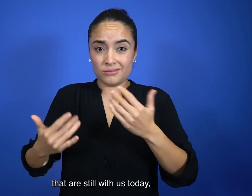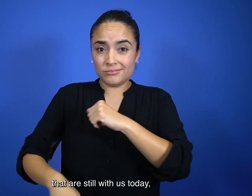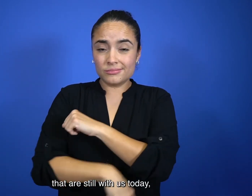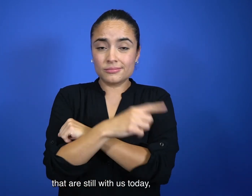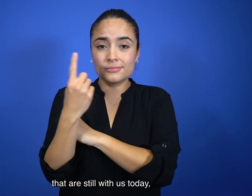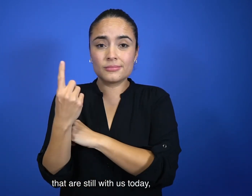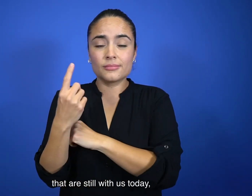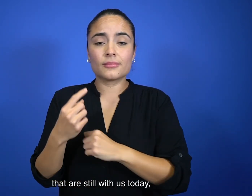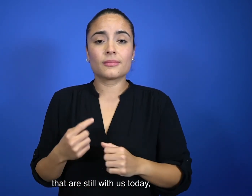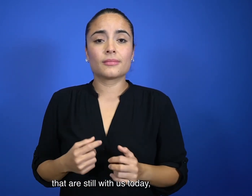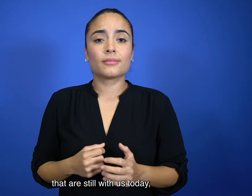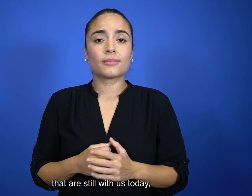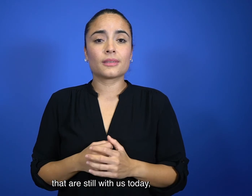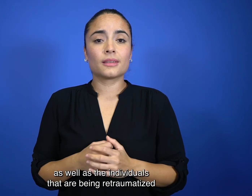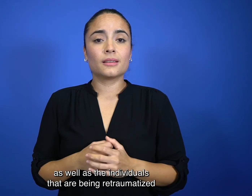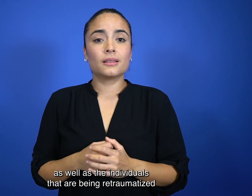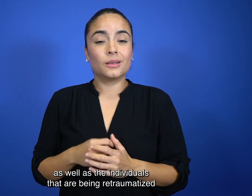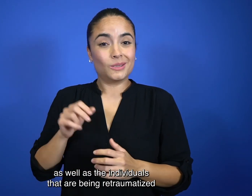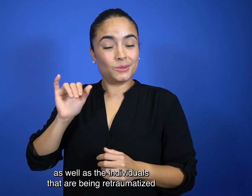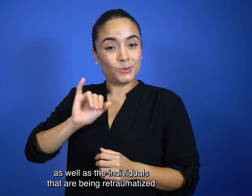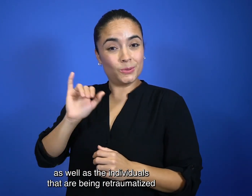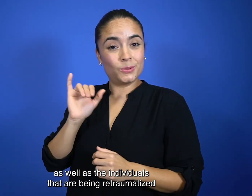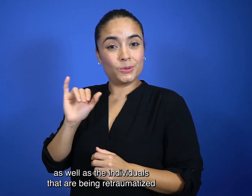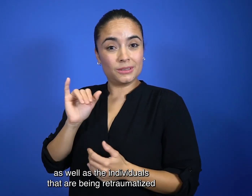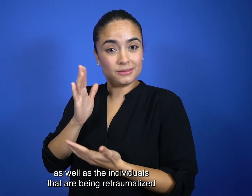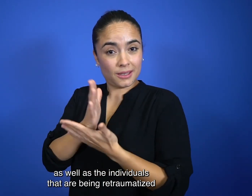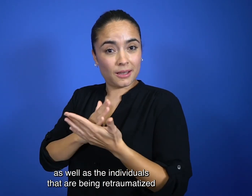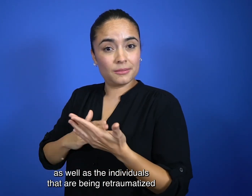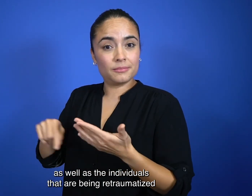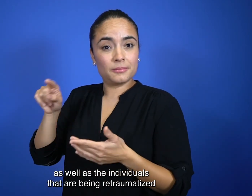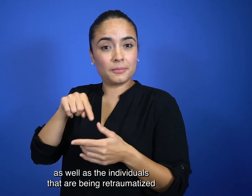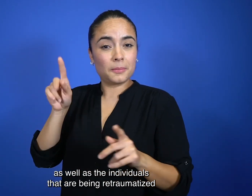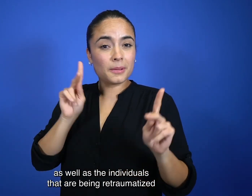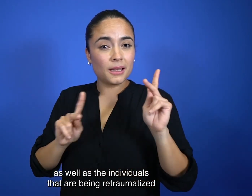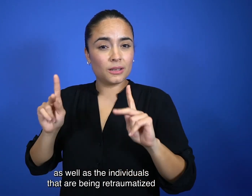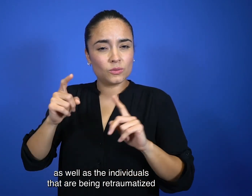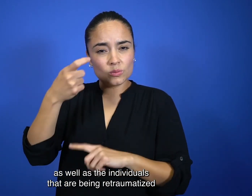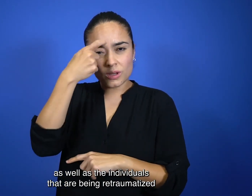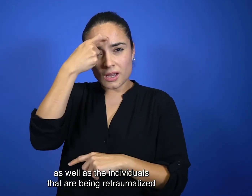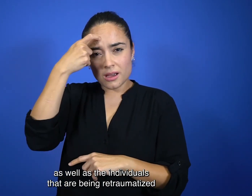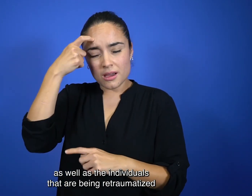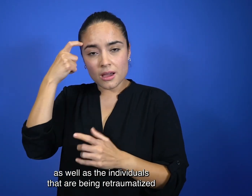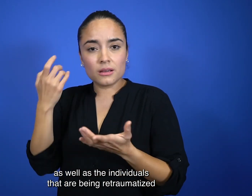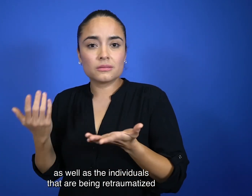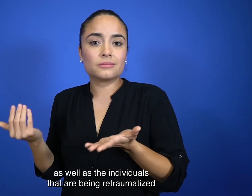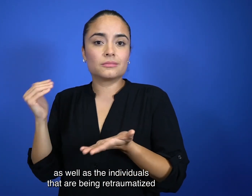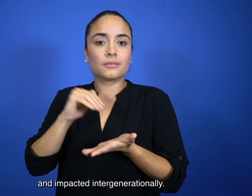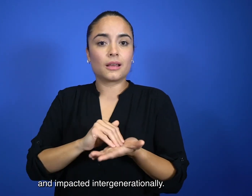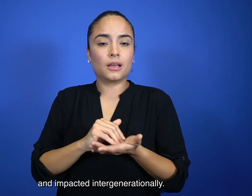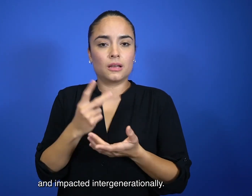still with us today, as well as the individuals that are being re-traumatized and